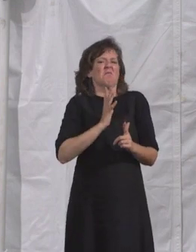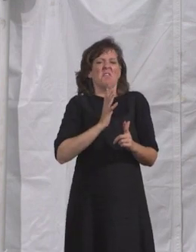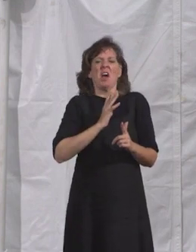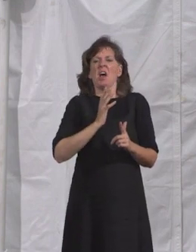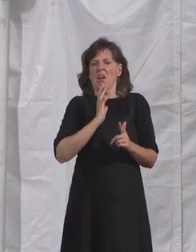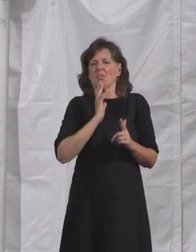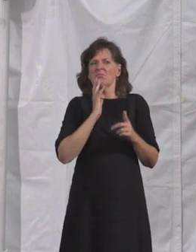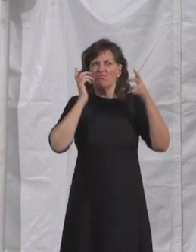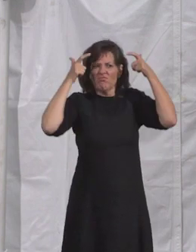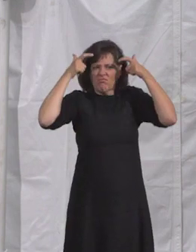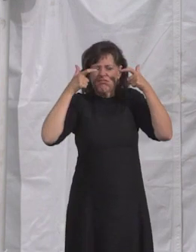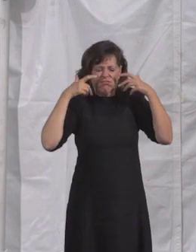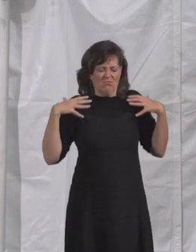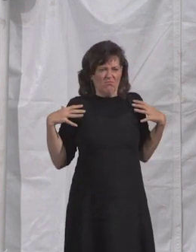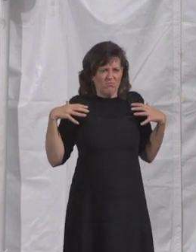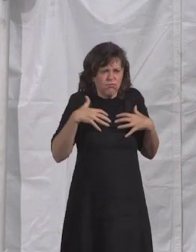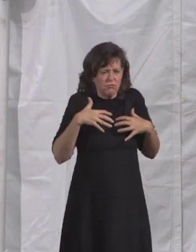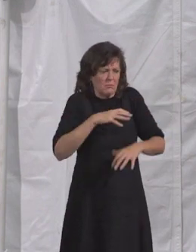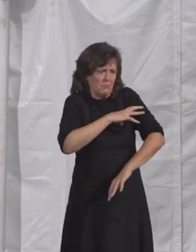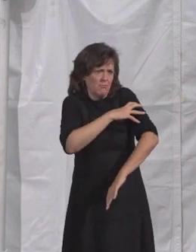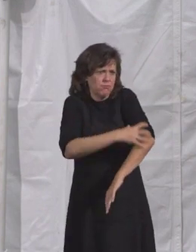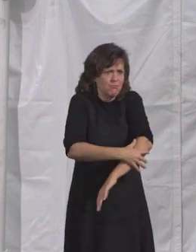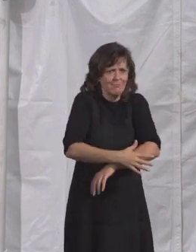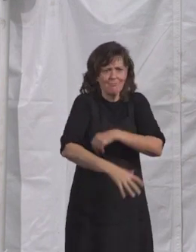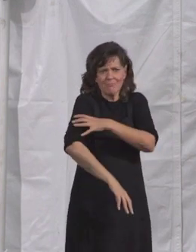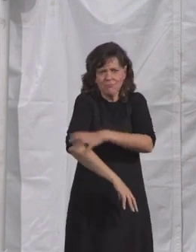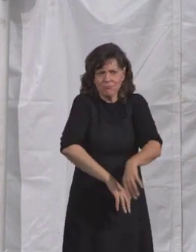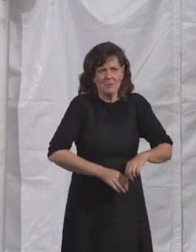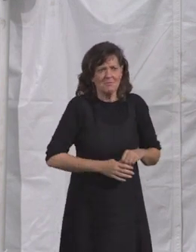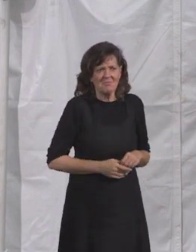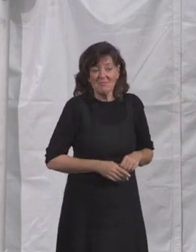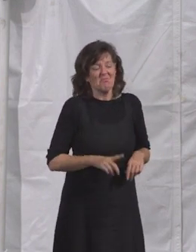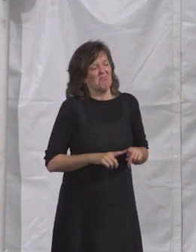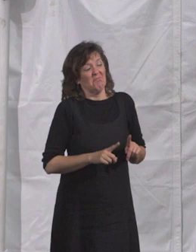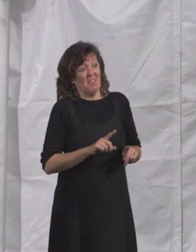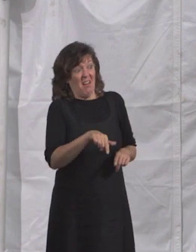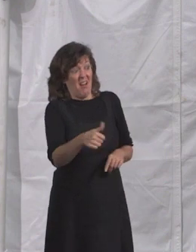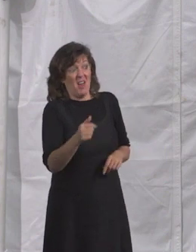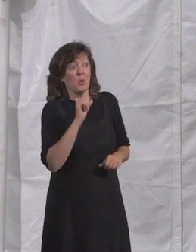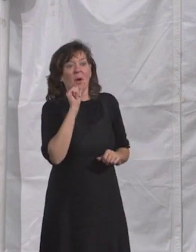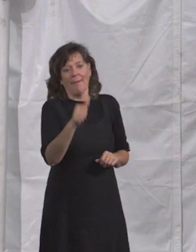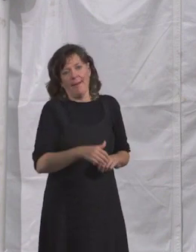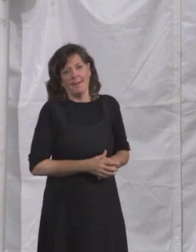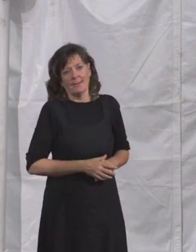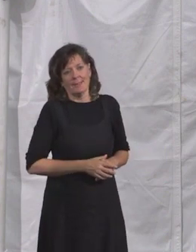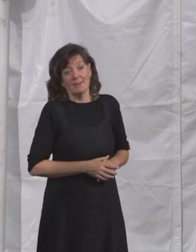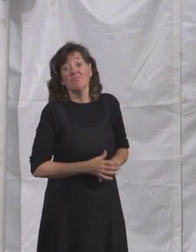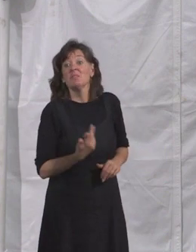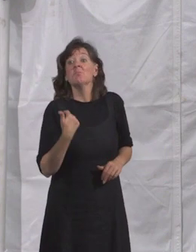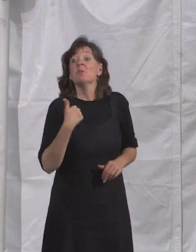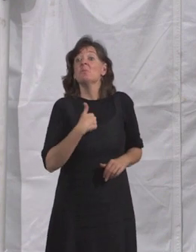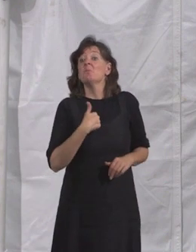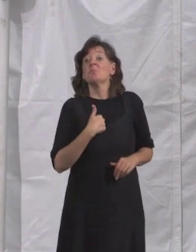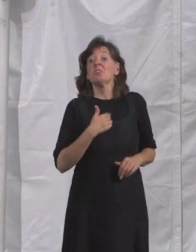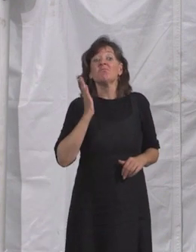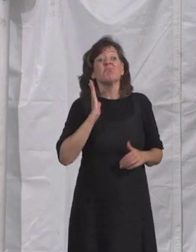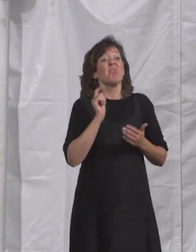we didn't need safety gear, because we had something children don't have now. We had something called tough skin blue jeans.